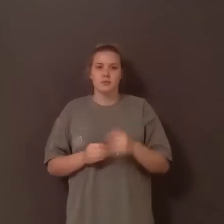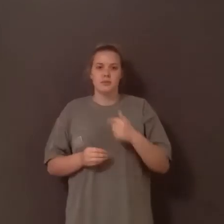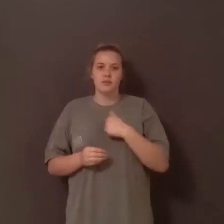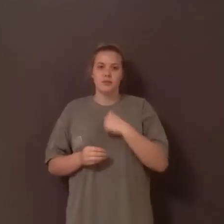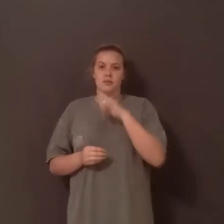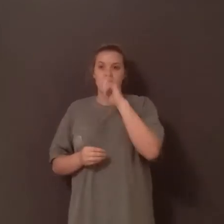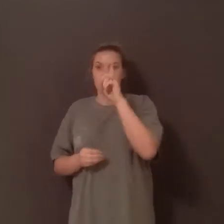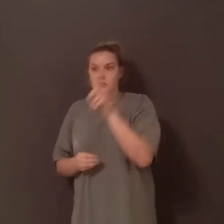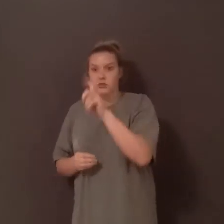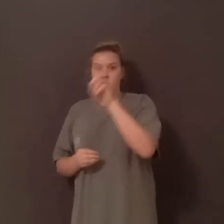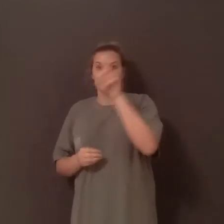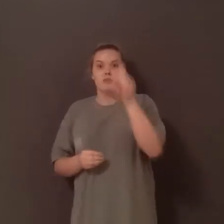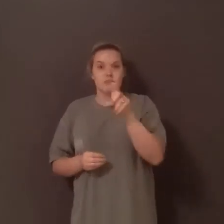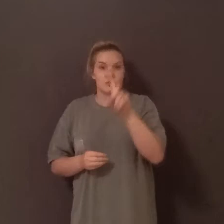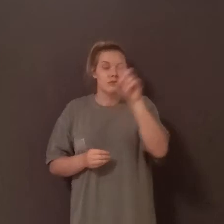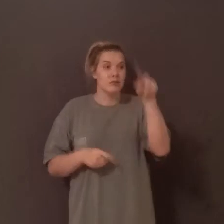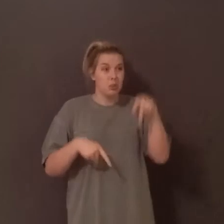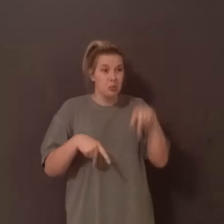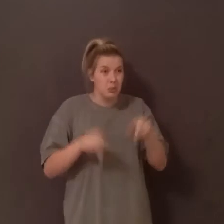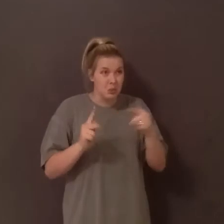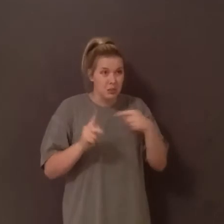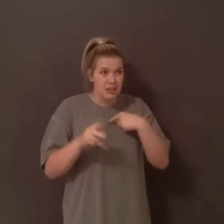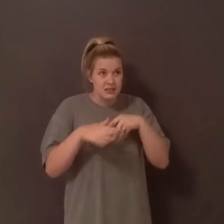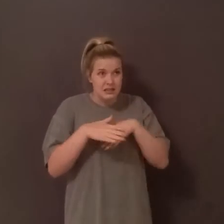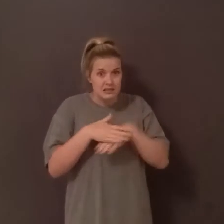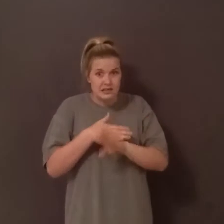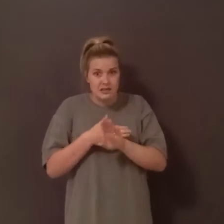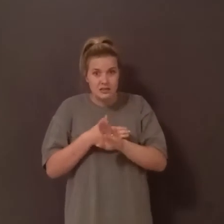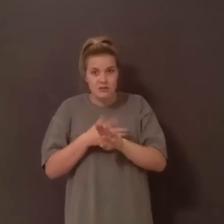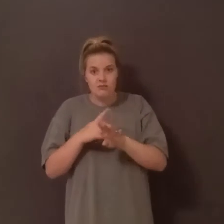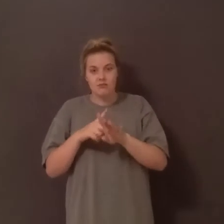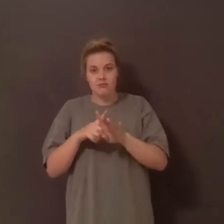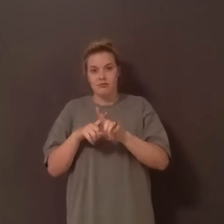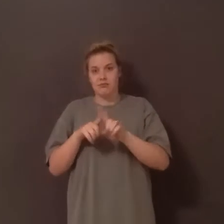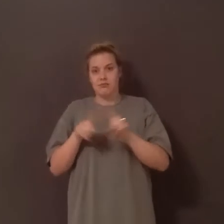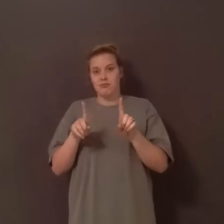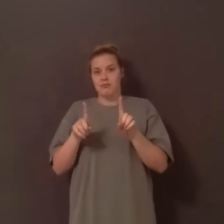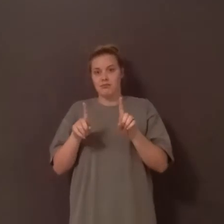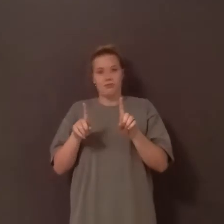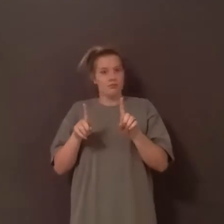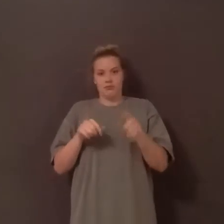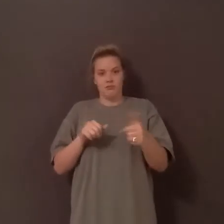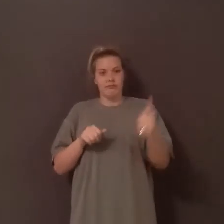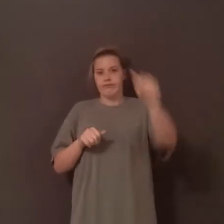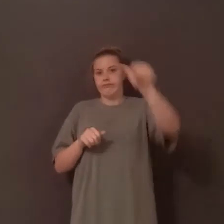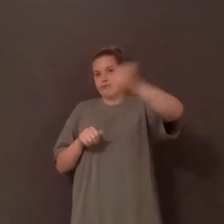requests to be allowed inside, but my approaches were all turned down.